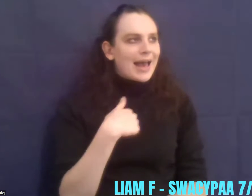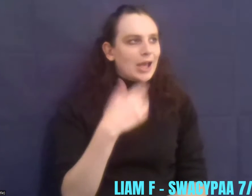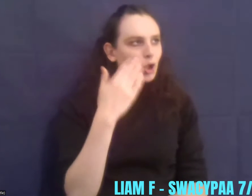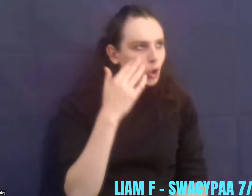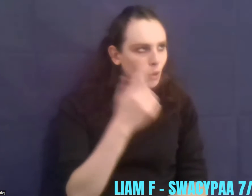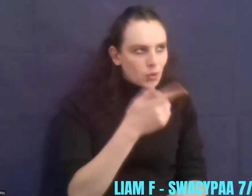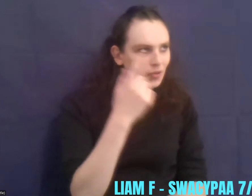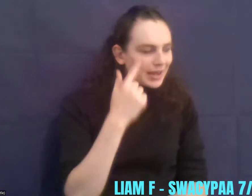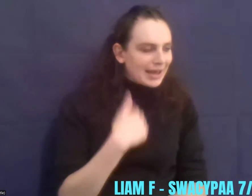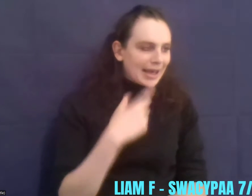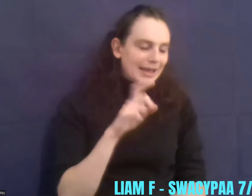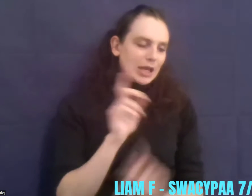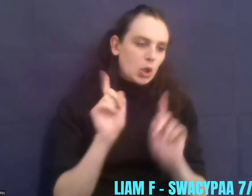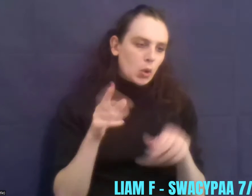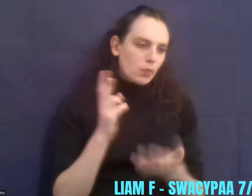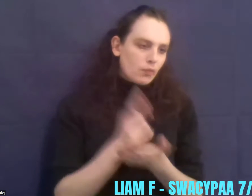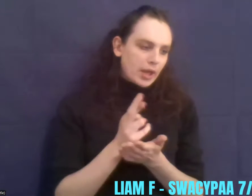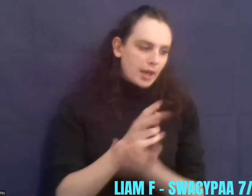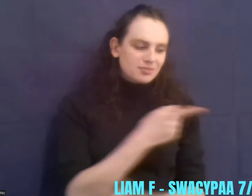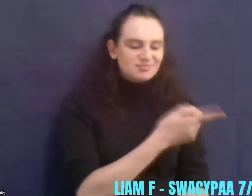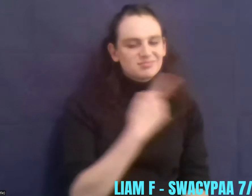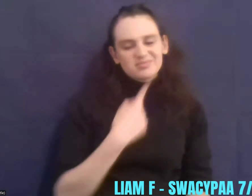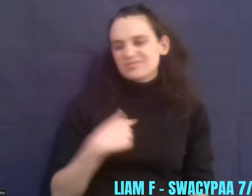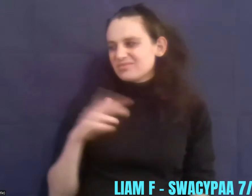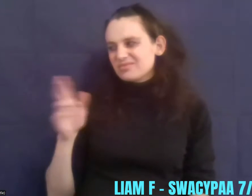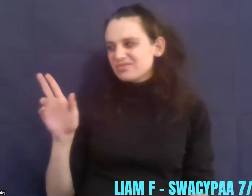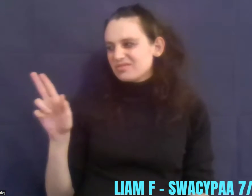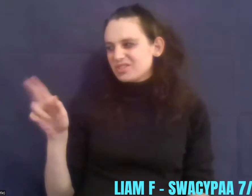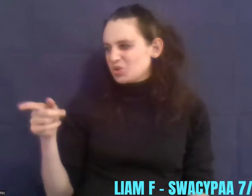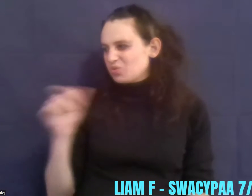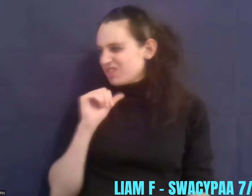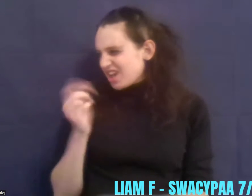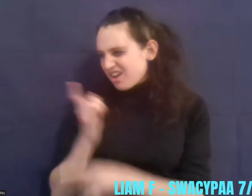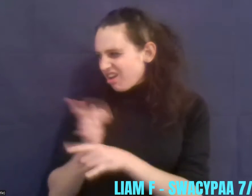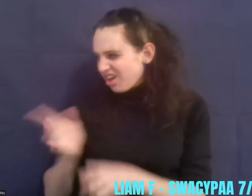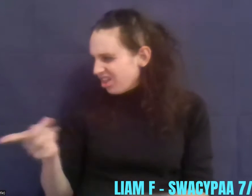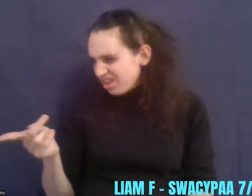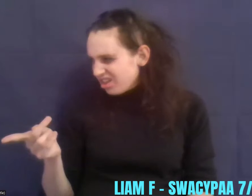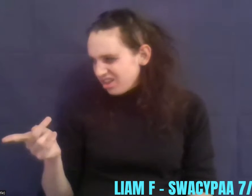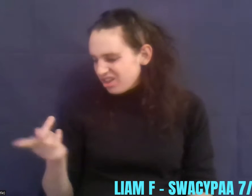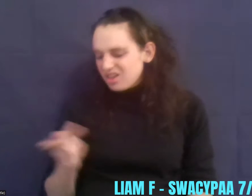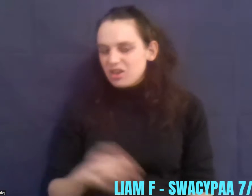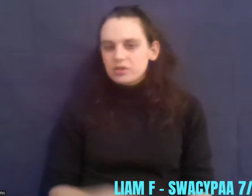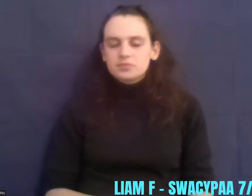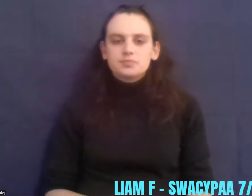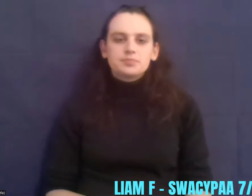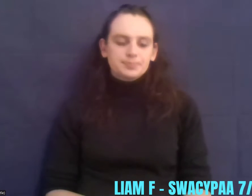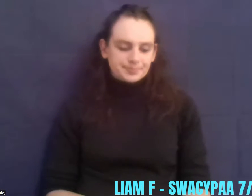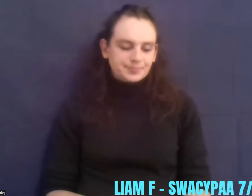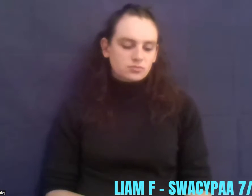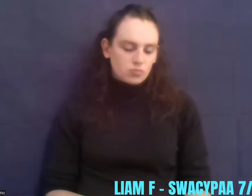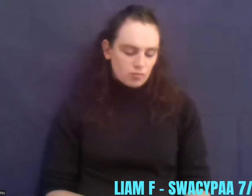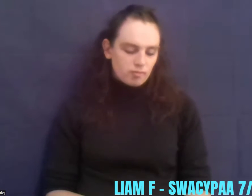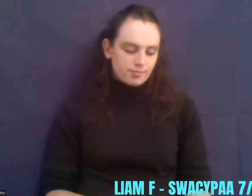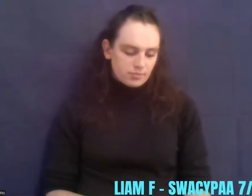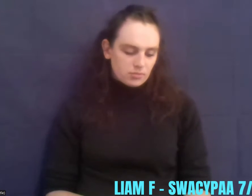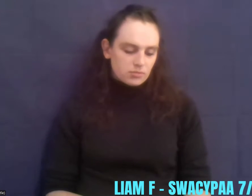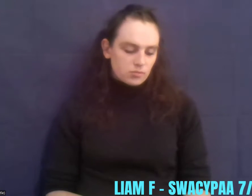but you're not an alcoholic. And um I